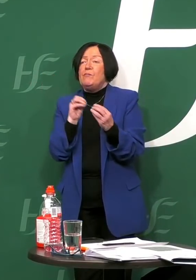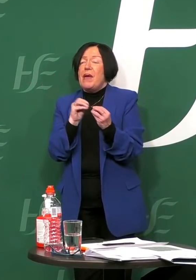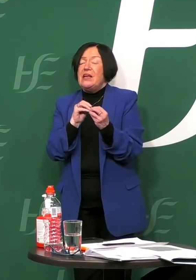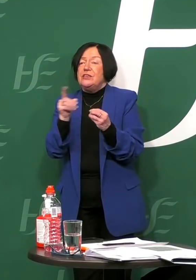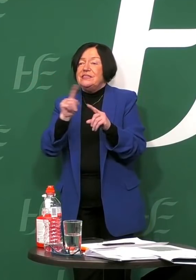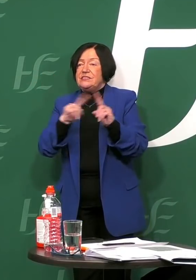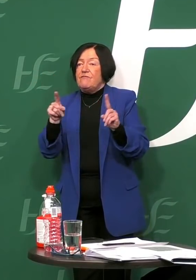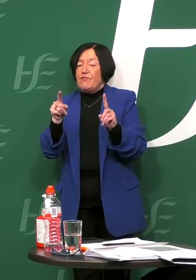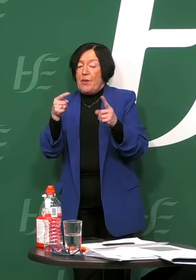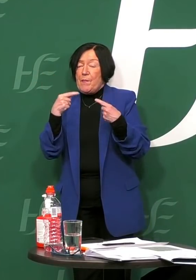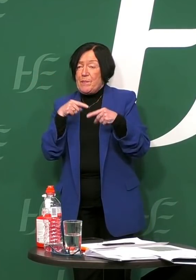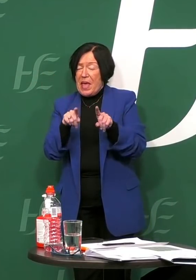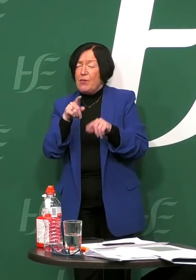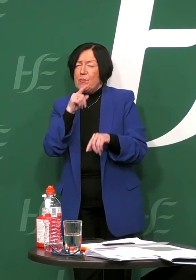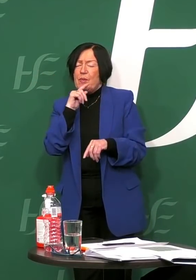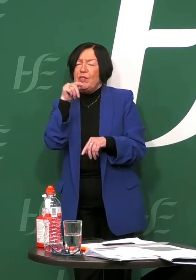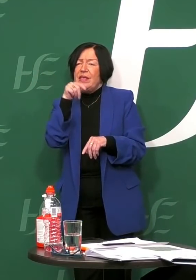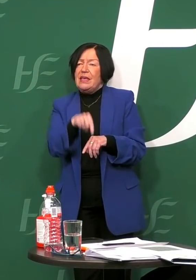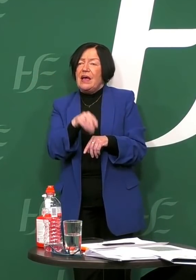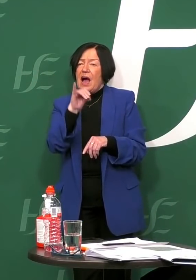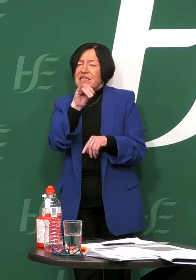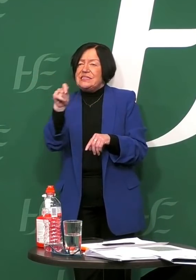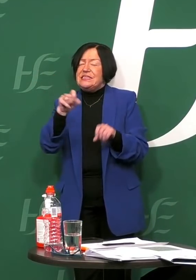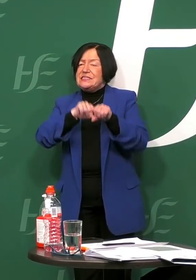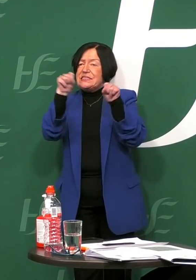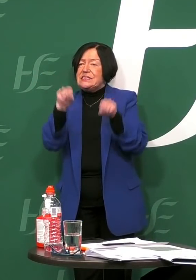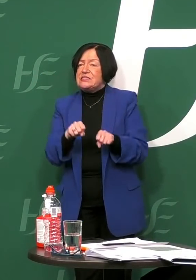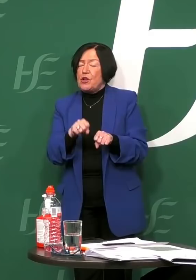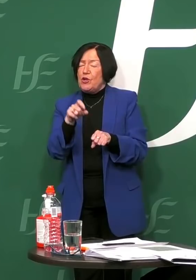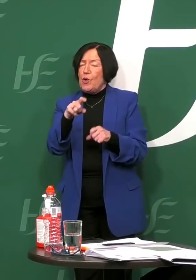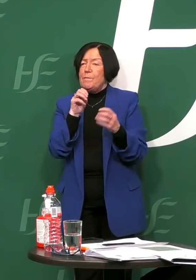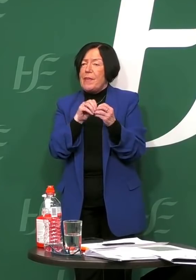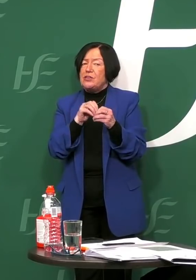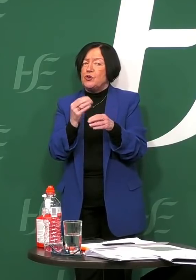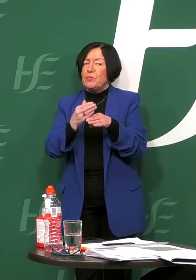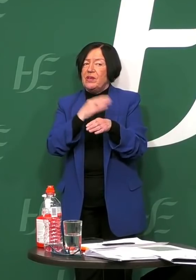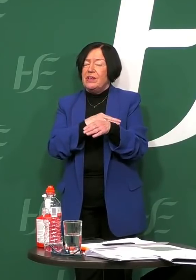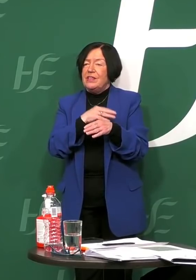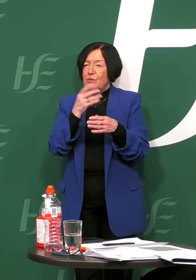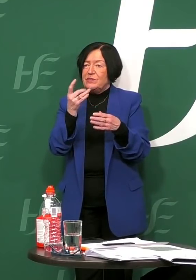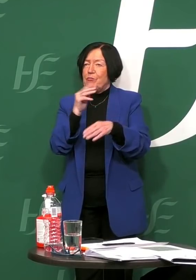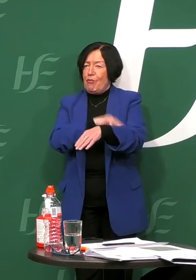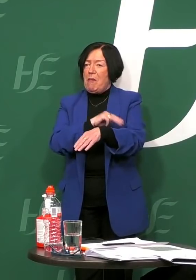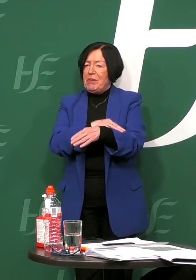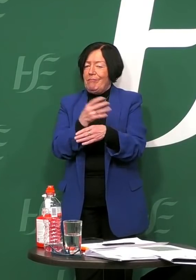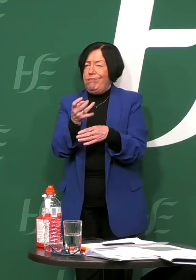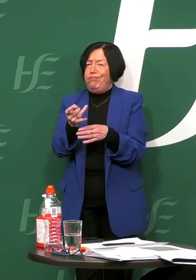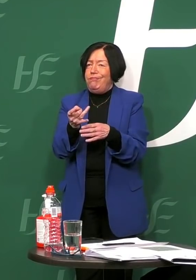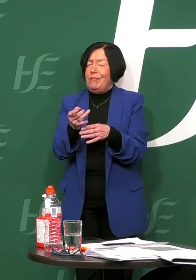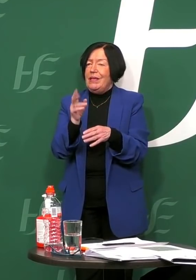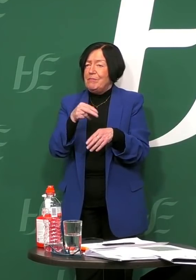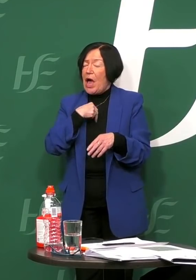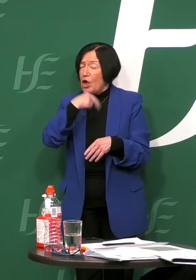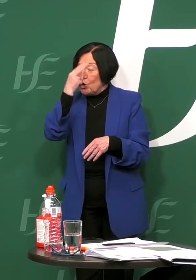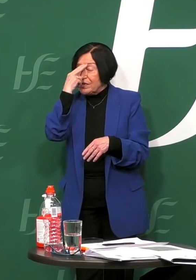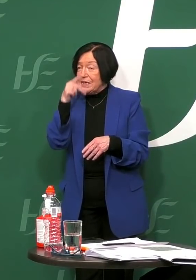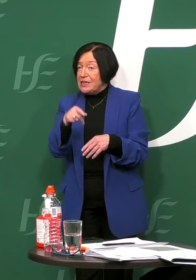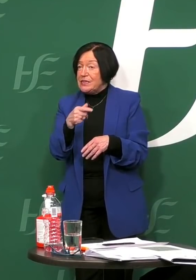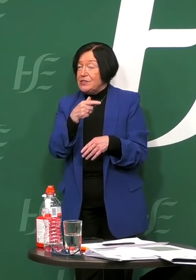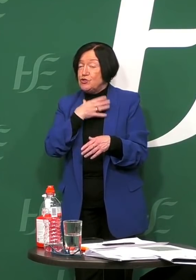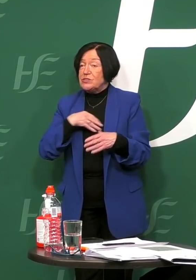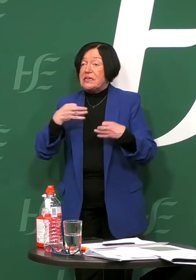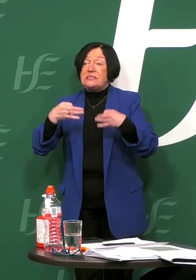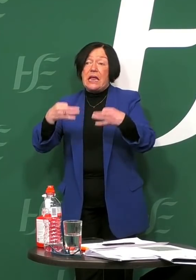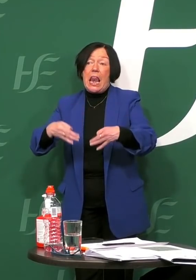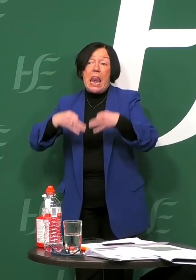there's different channels, but purely with the IT system, I mean, you mentioned earlier that there was a glitch. Am I right in my understanding that it was simply a